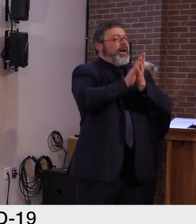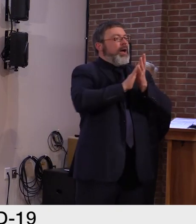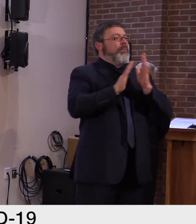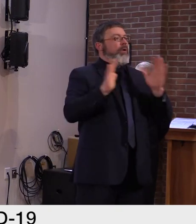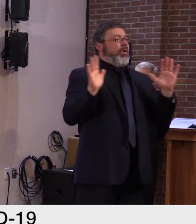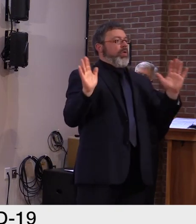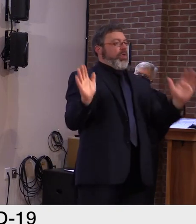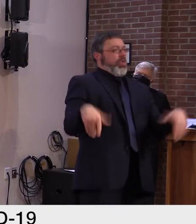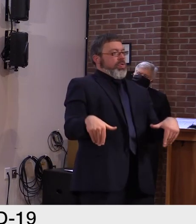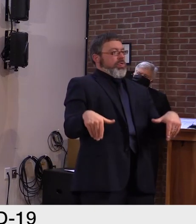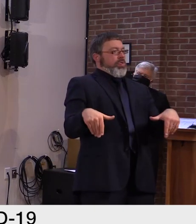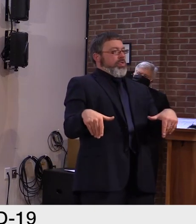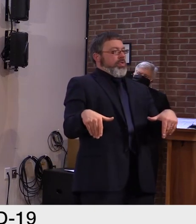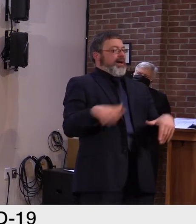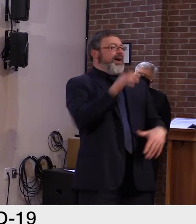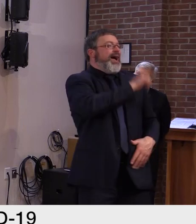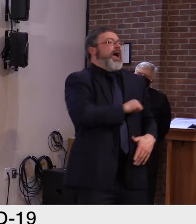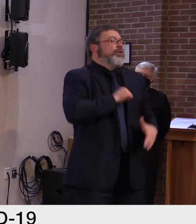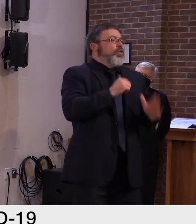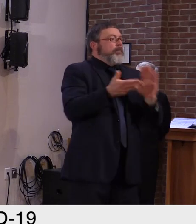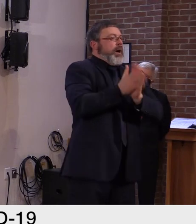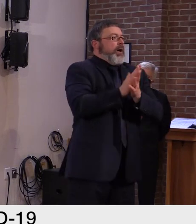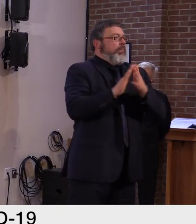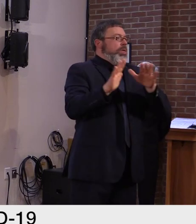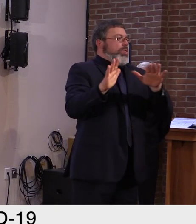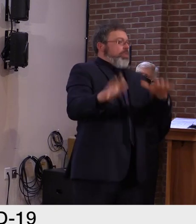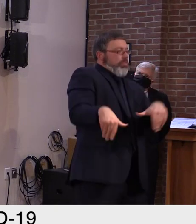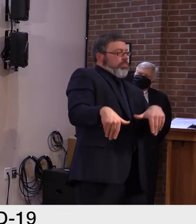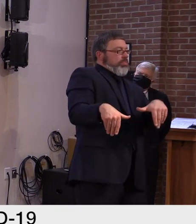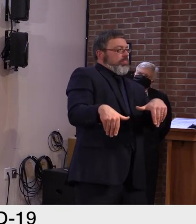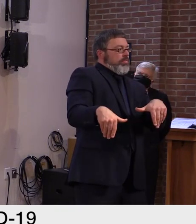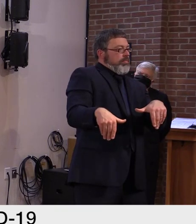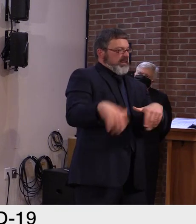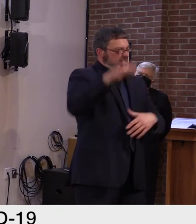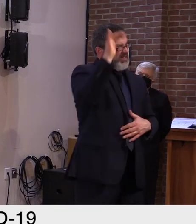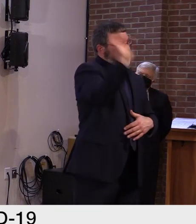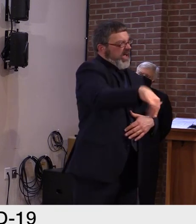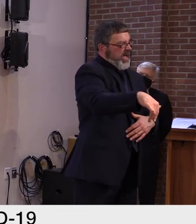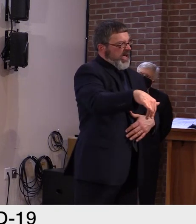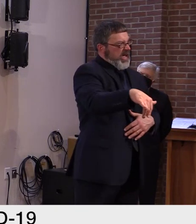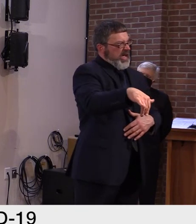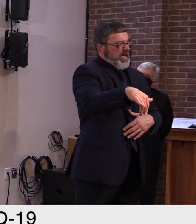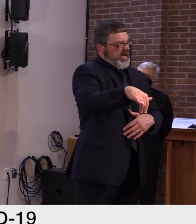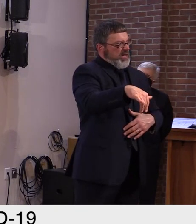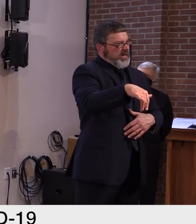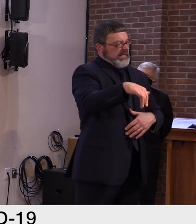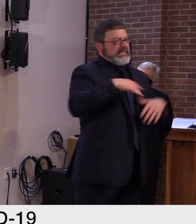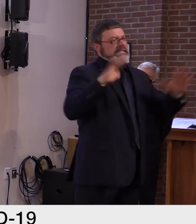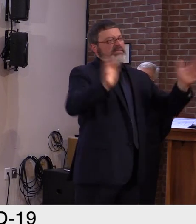this, and we think this is a strategic way of doing so.